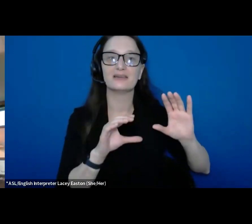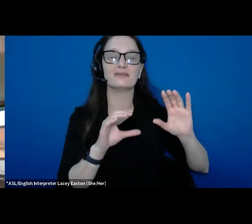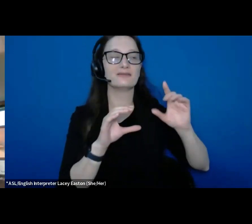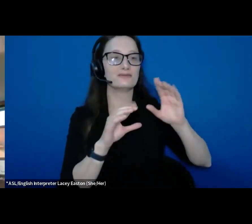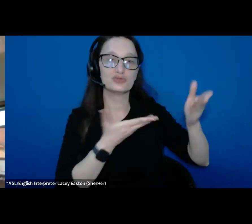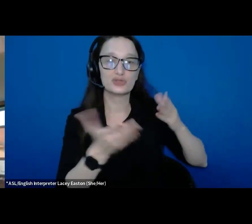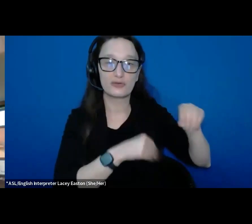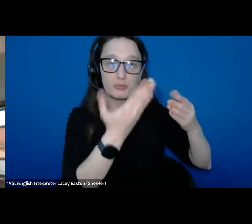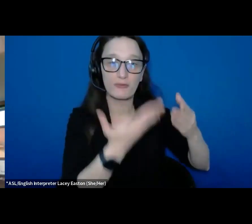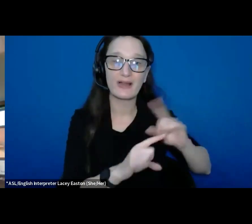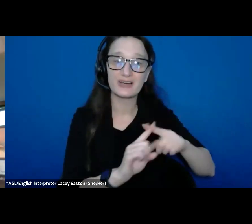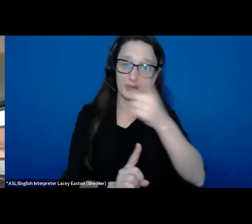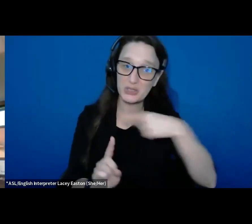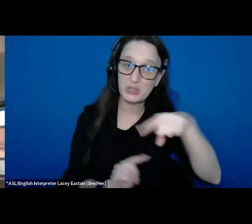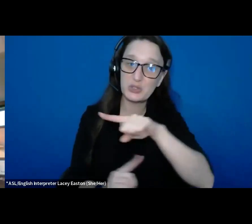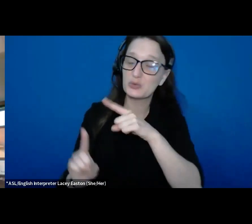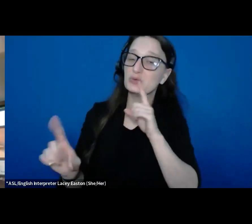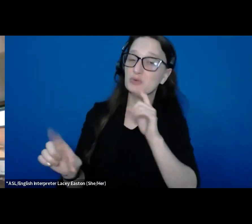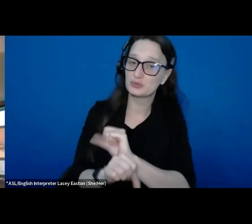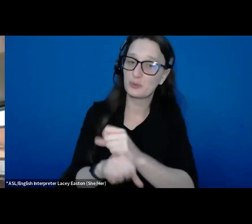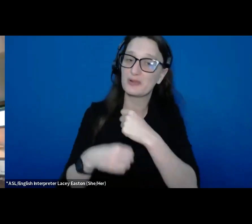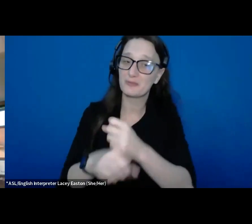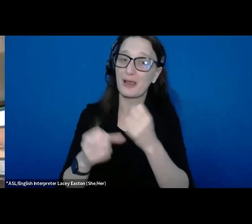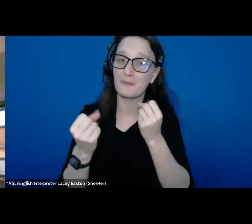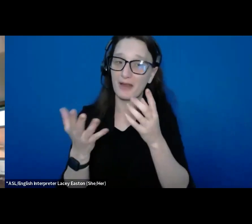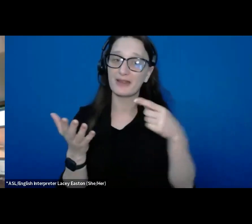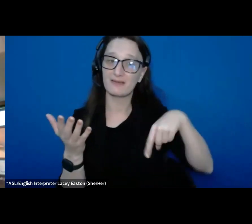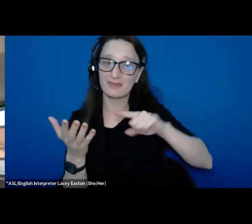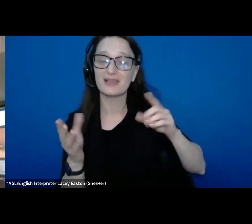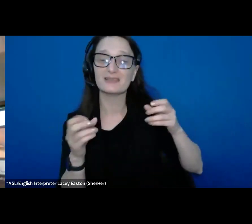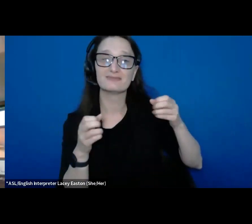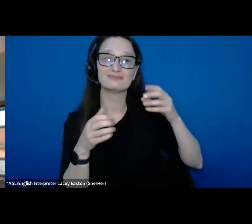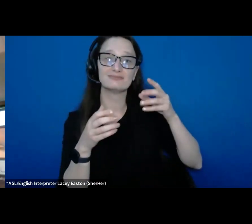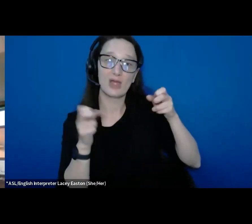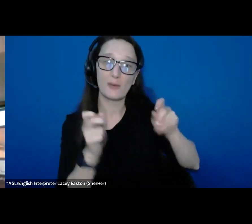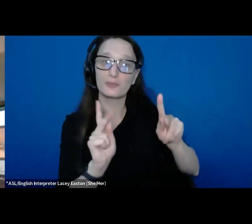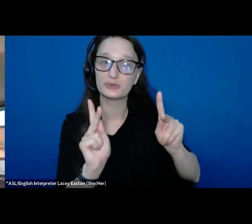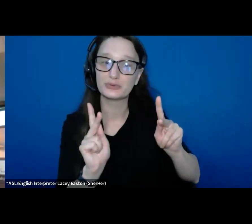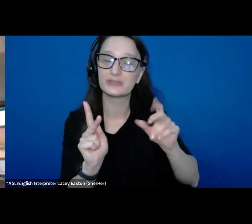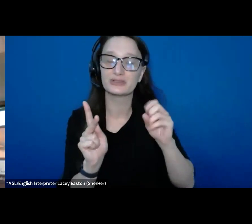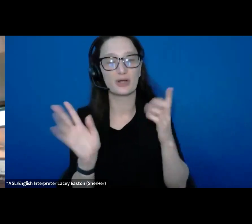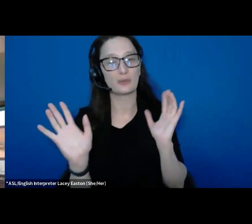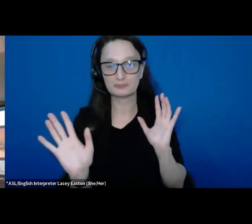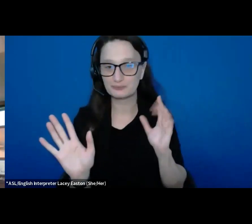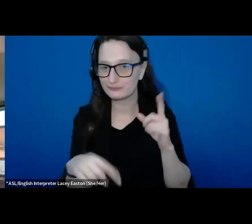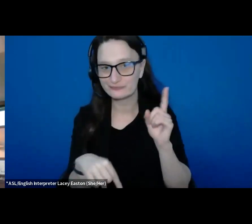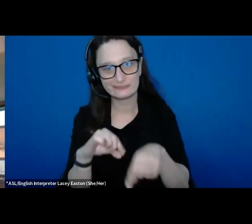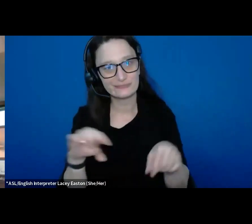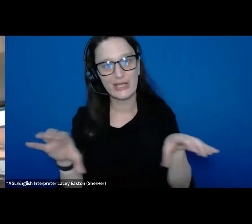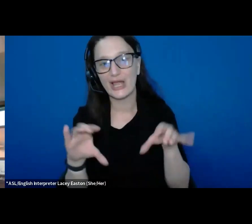these experiences and so and opportunities. So just again, we can't do it without them. Anything else that we want to touch on, Big